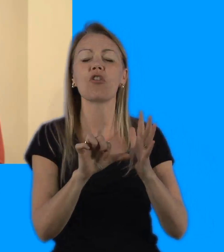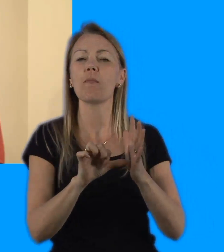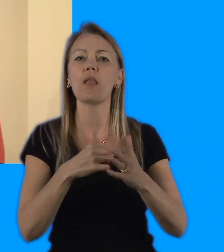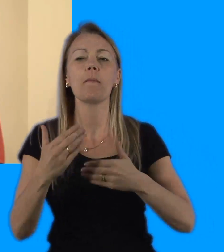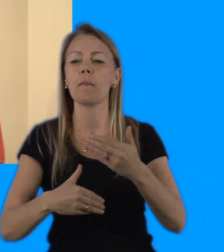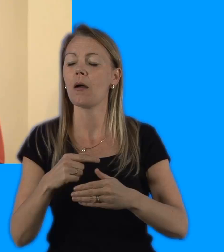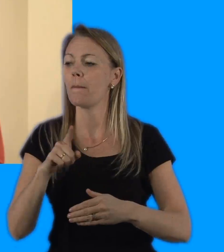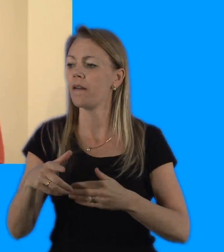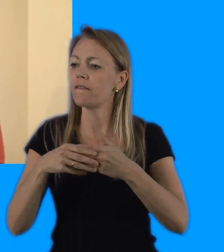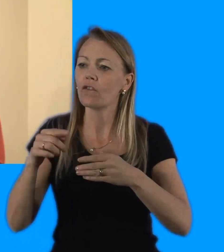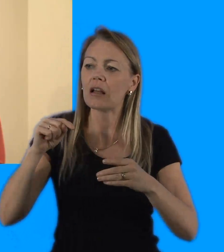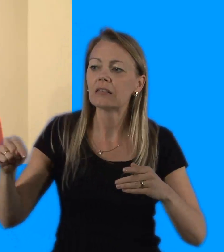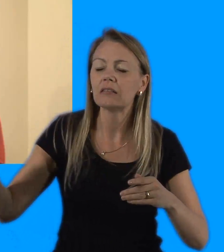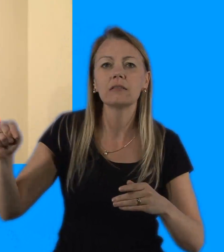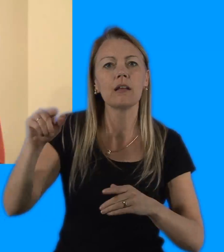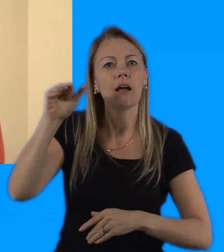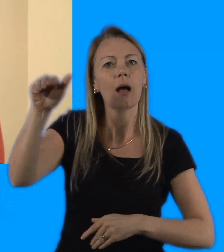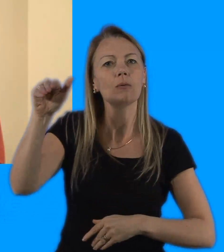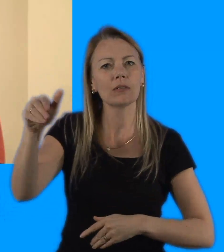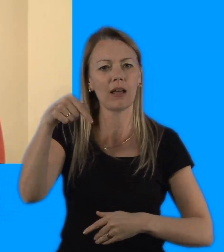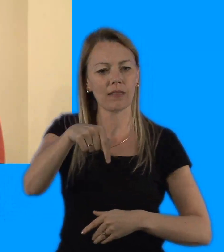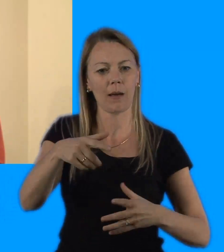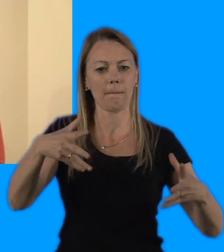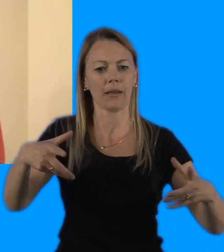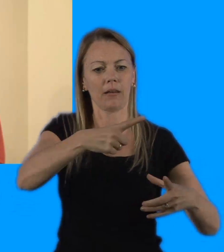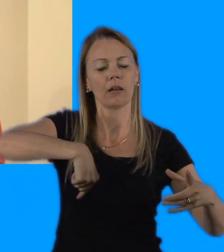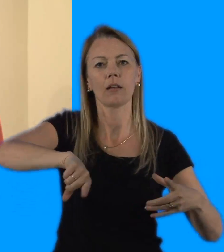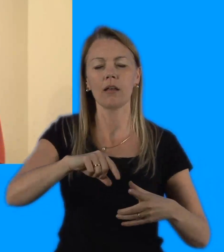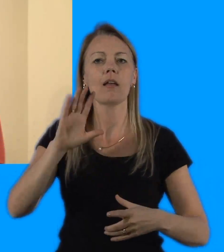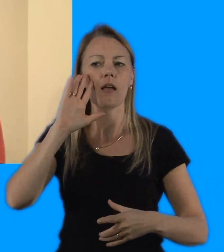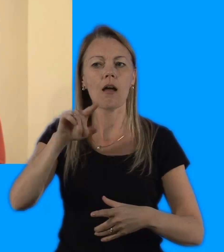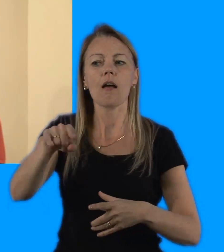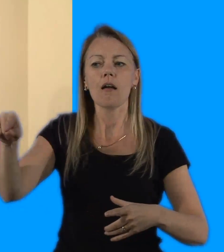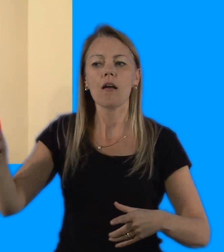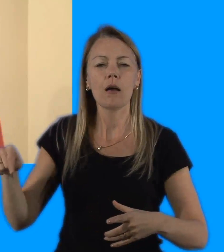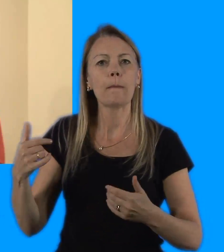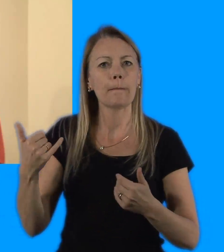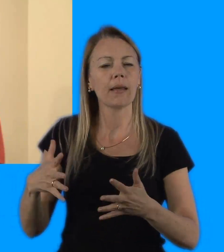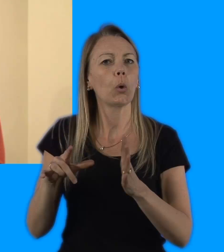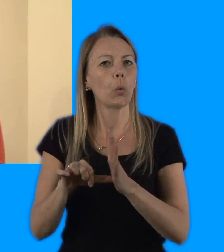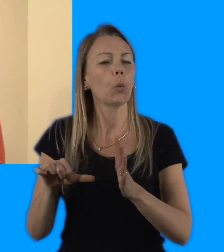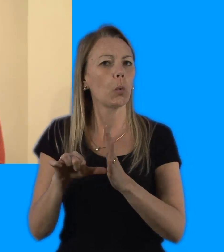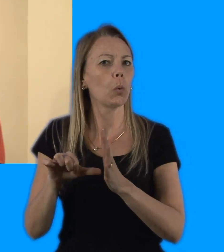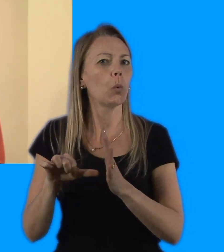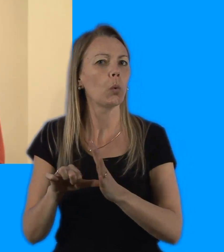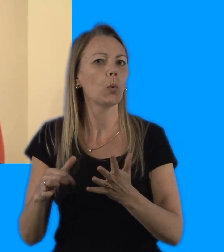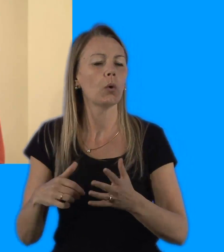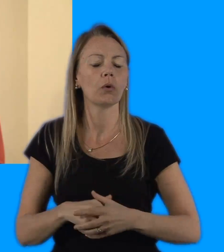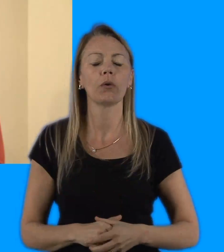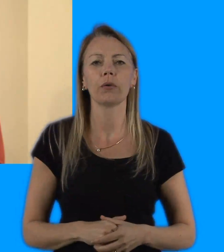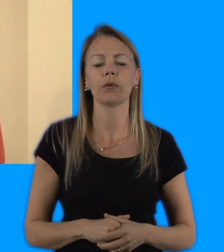problem. But I think if you have friends that are outside that mainstream, you do hear that some people do have